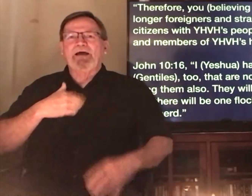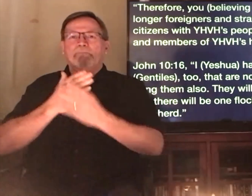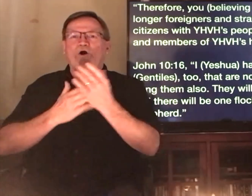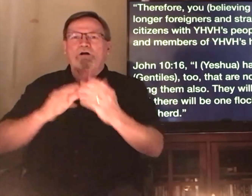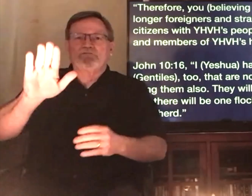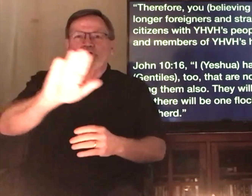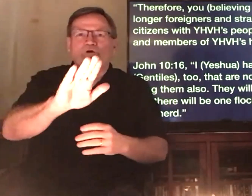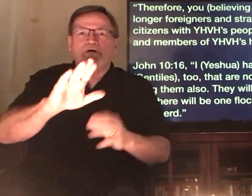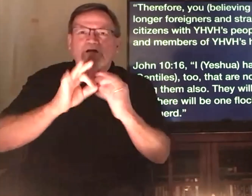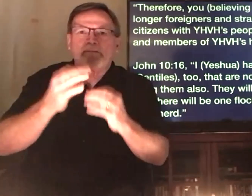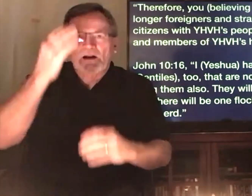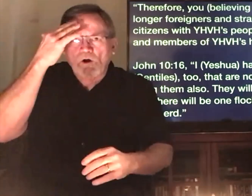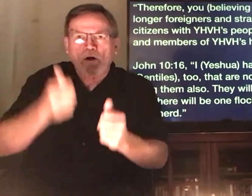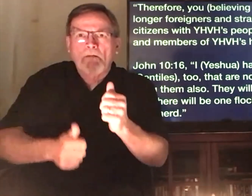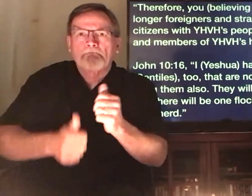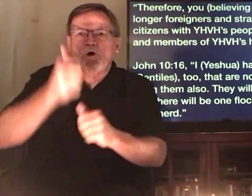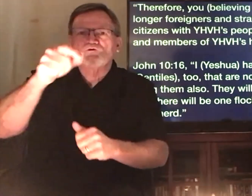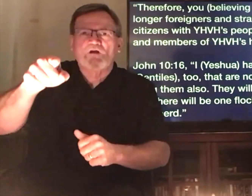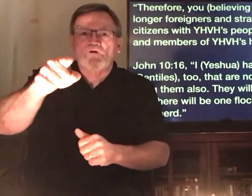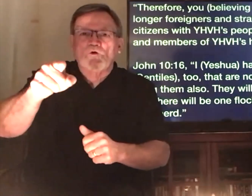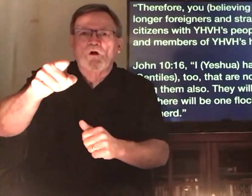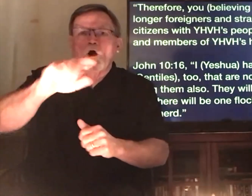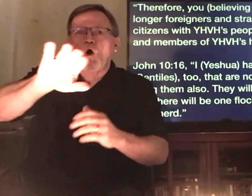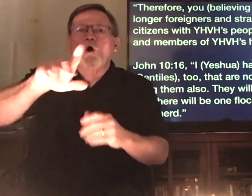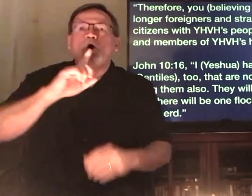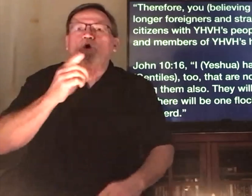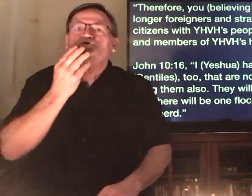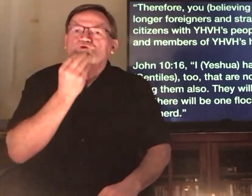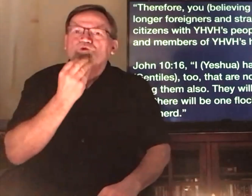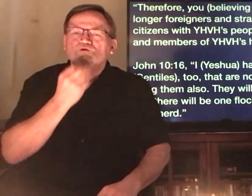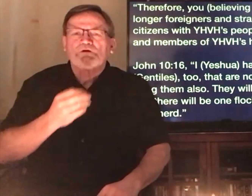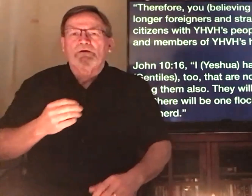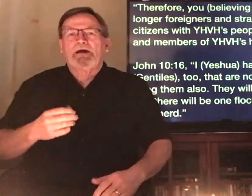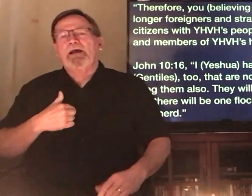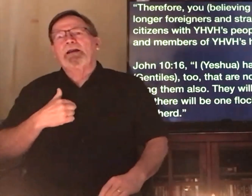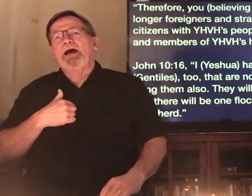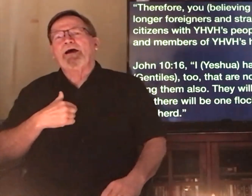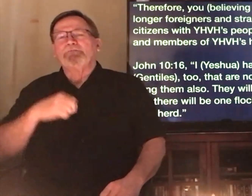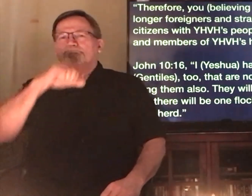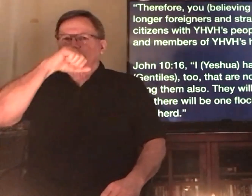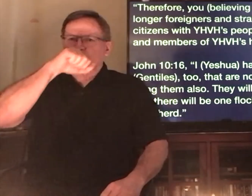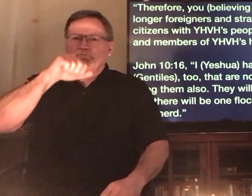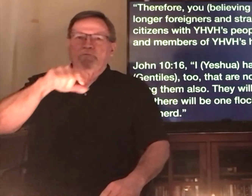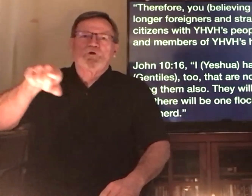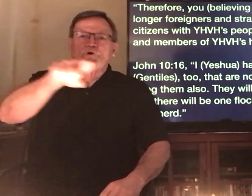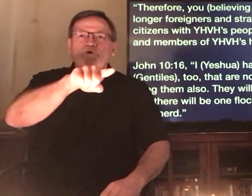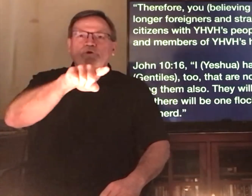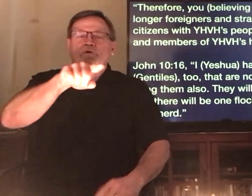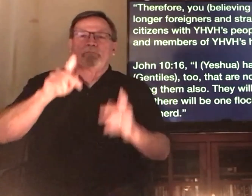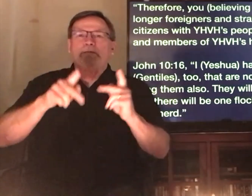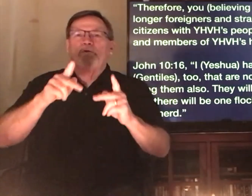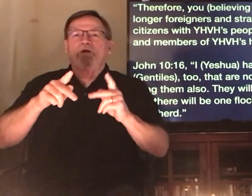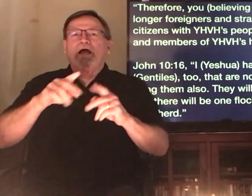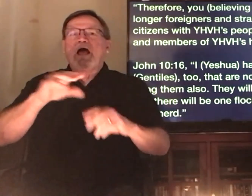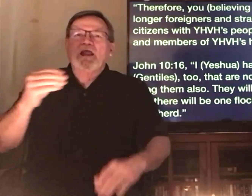Not included, not in citizen in Israel and foreigners to the covenant of the